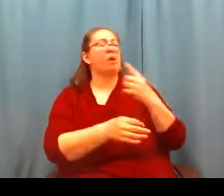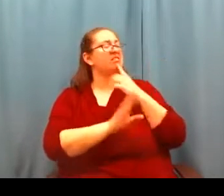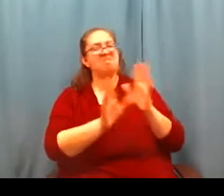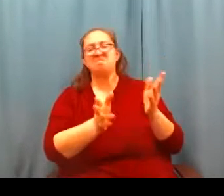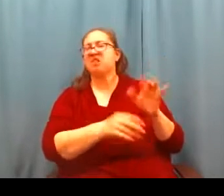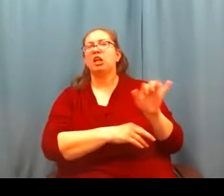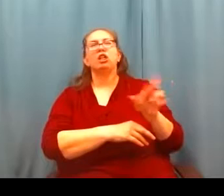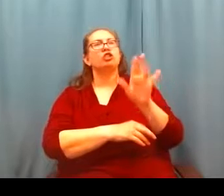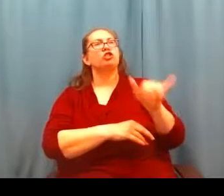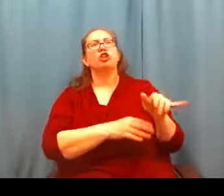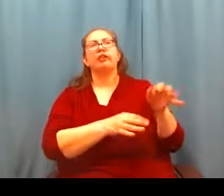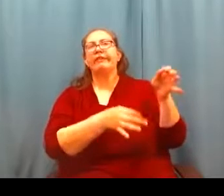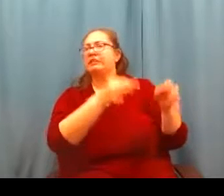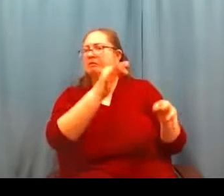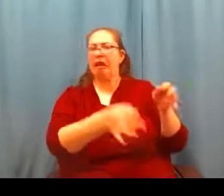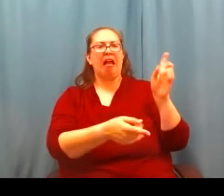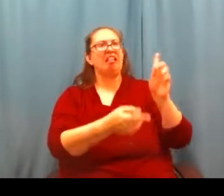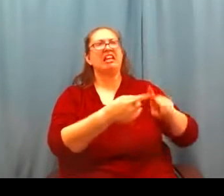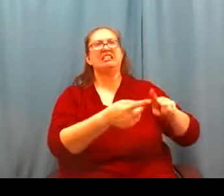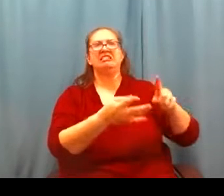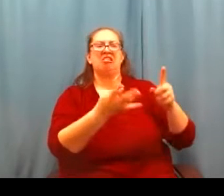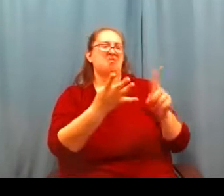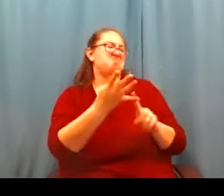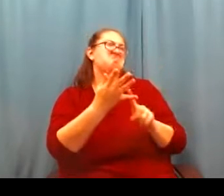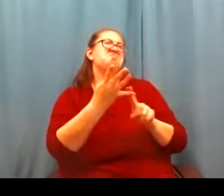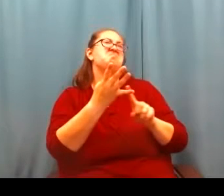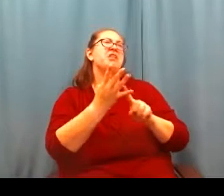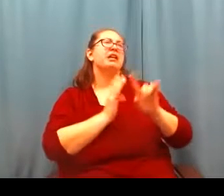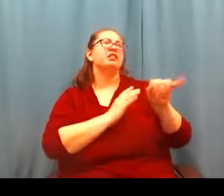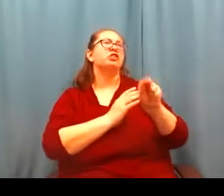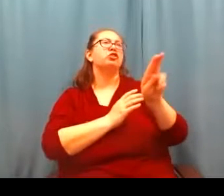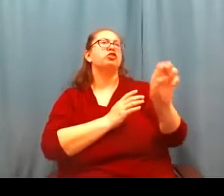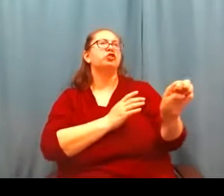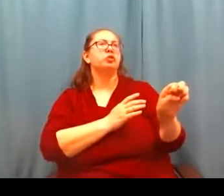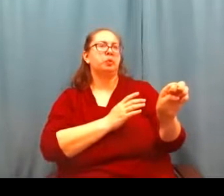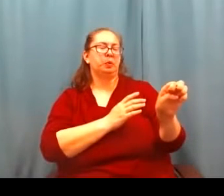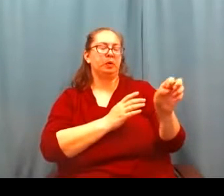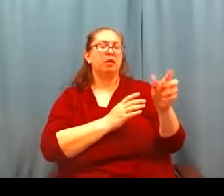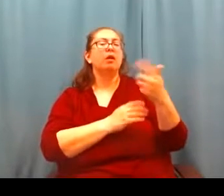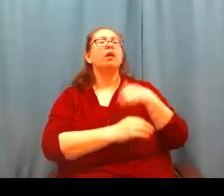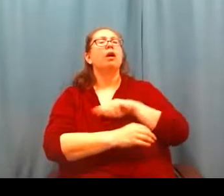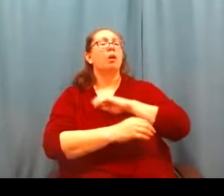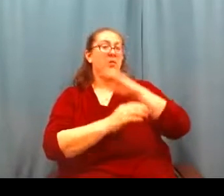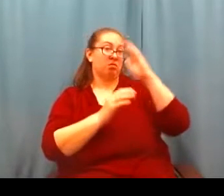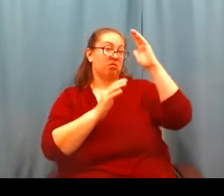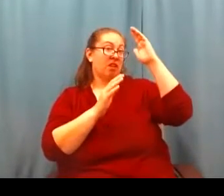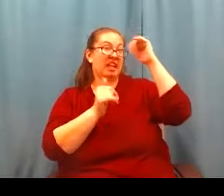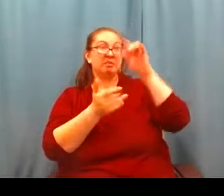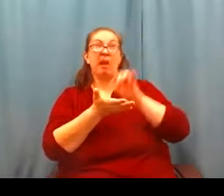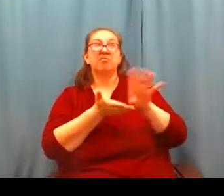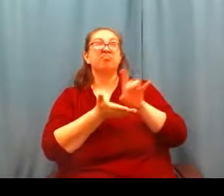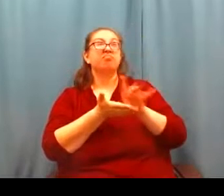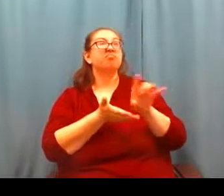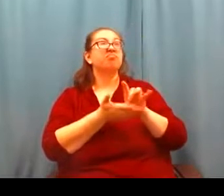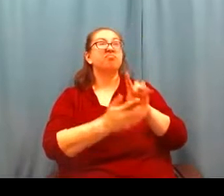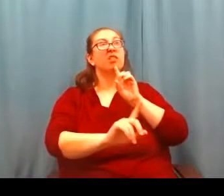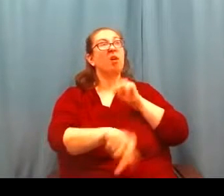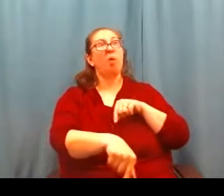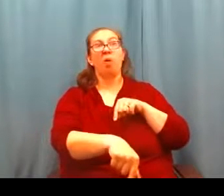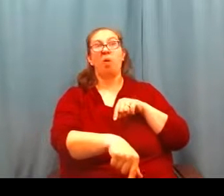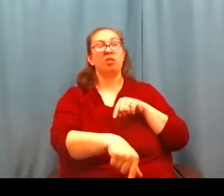cases until towards the end of June. So we are expecting that no eviction order will be